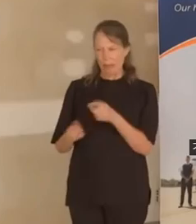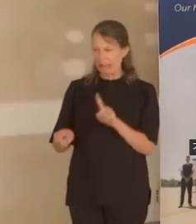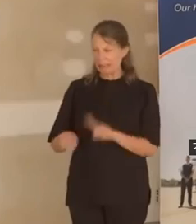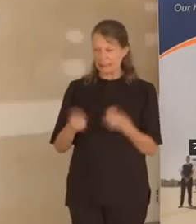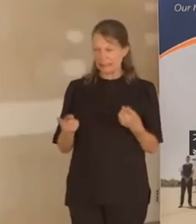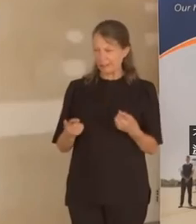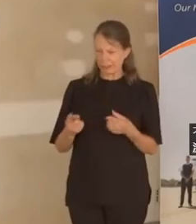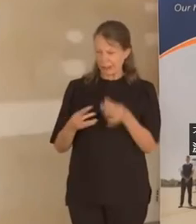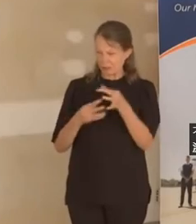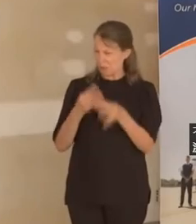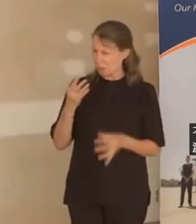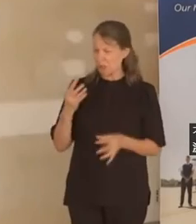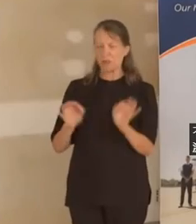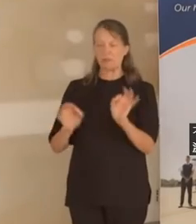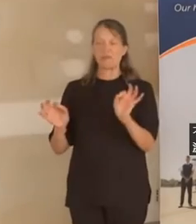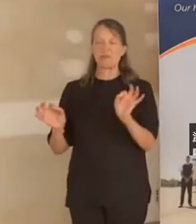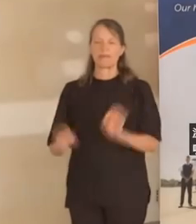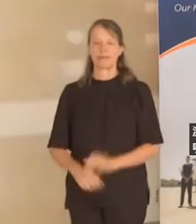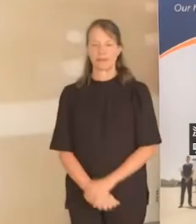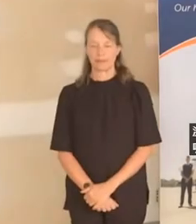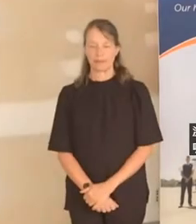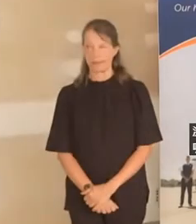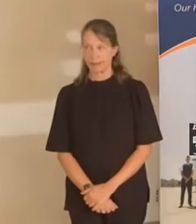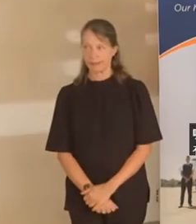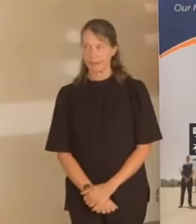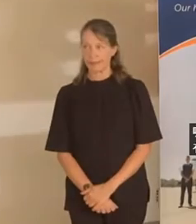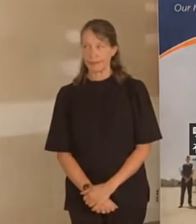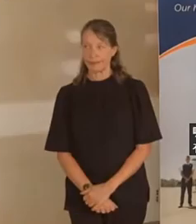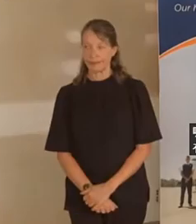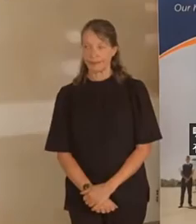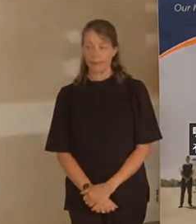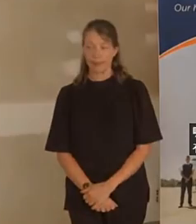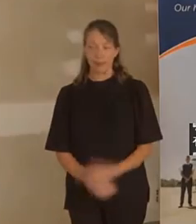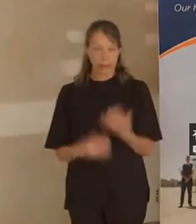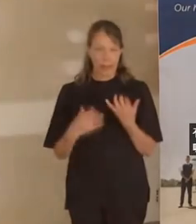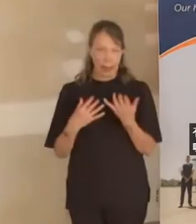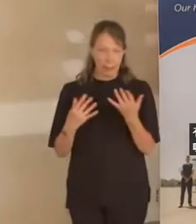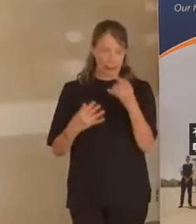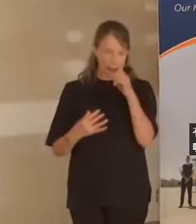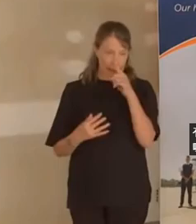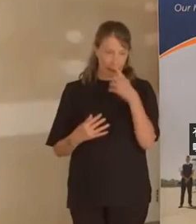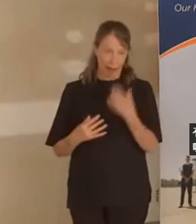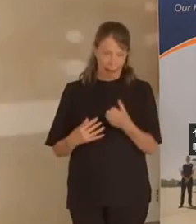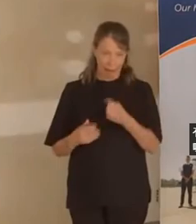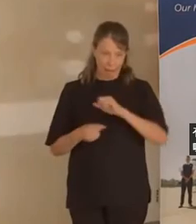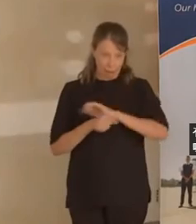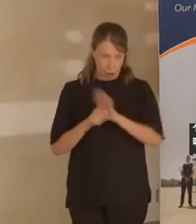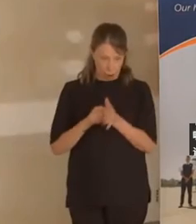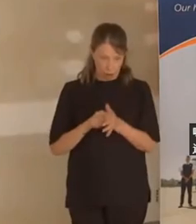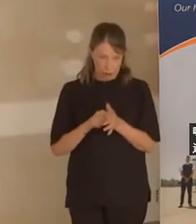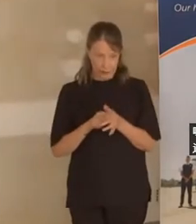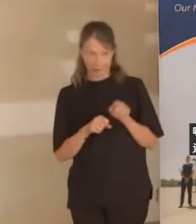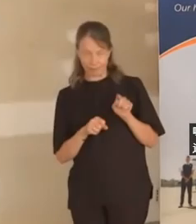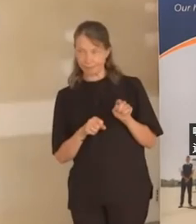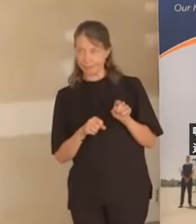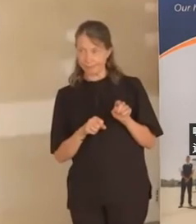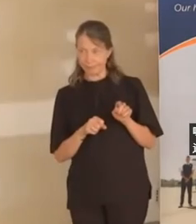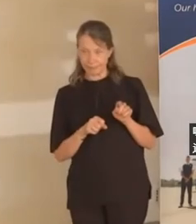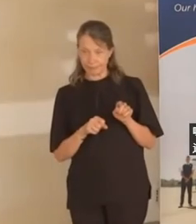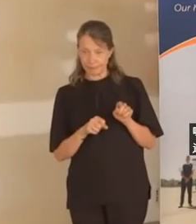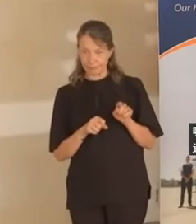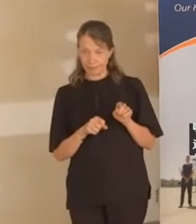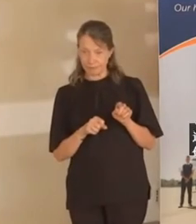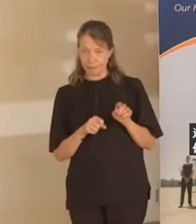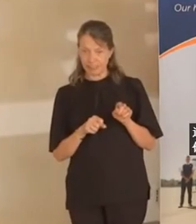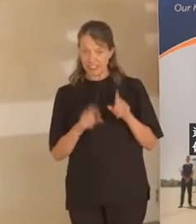the usual Omicron variant. And as far as the case numbers go, a similar question to ask the Premier. Those numbers are